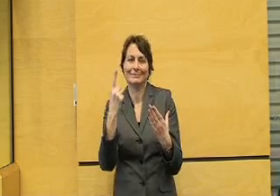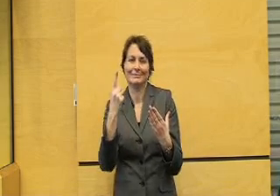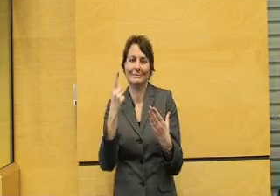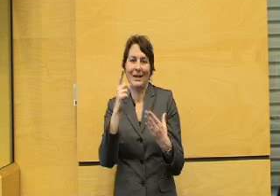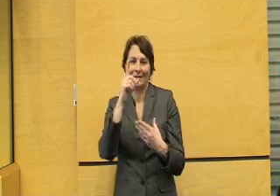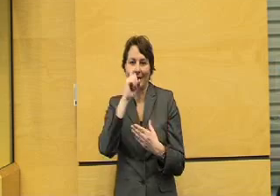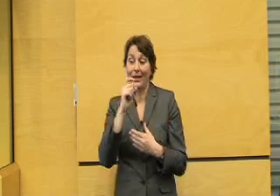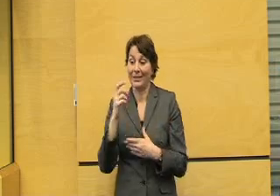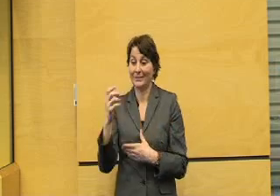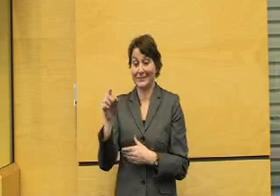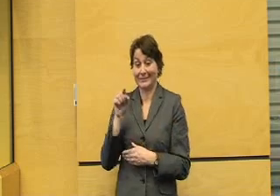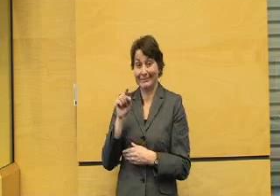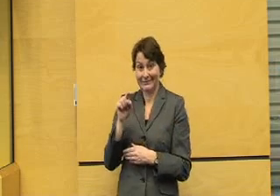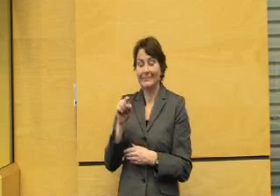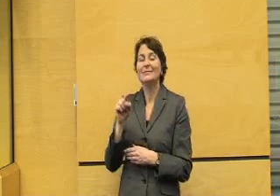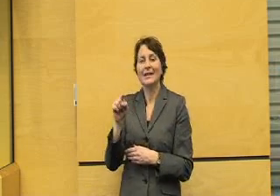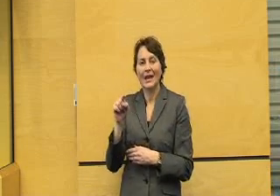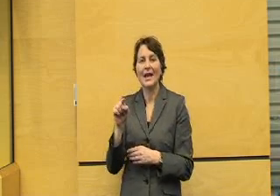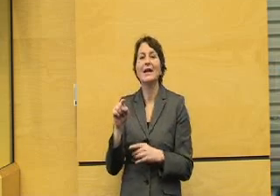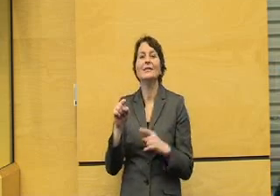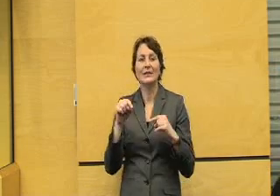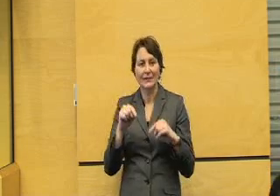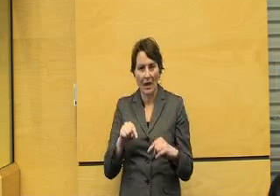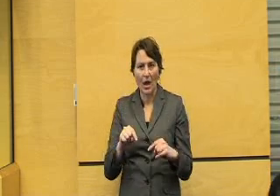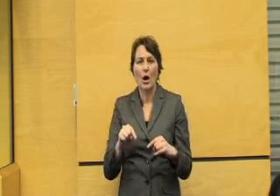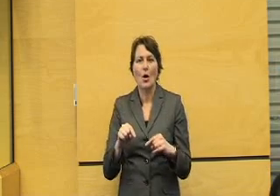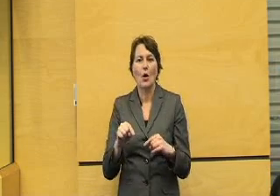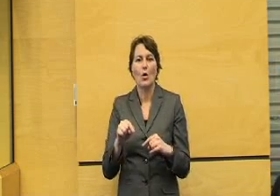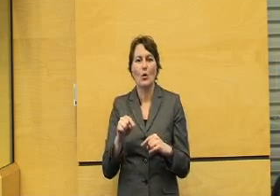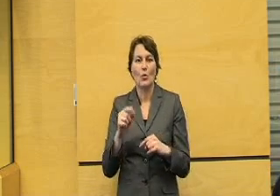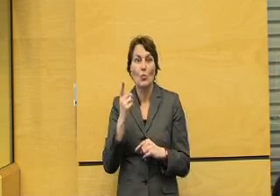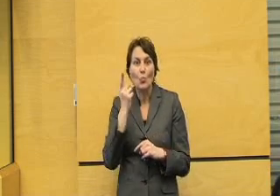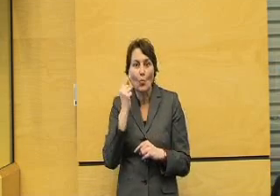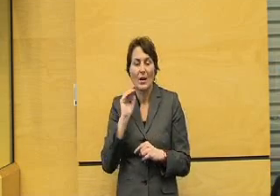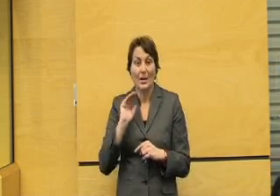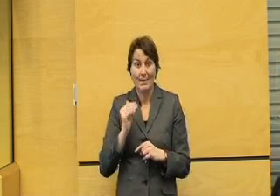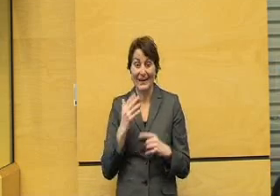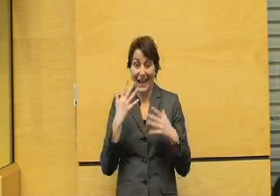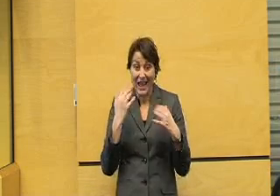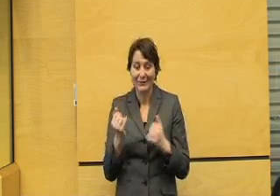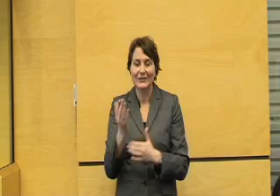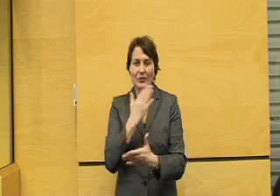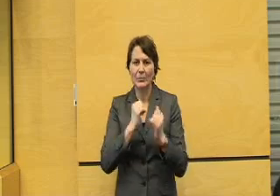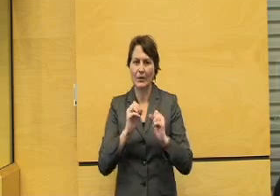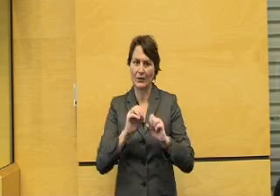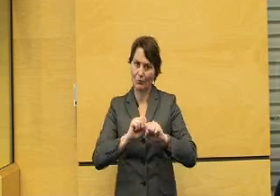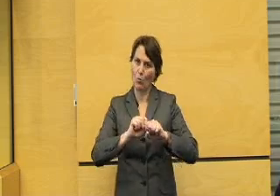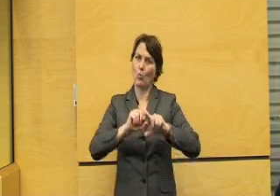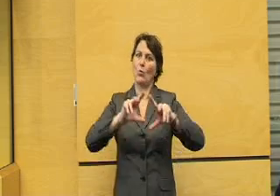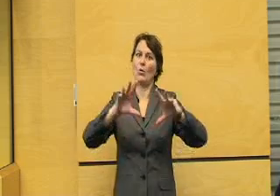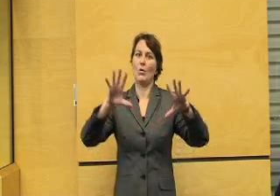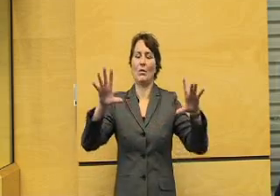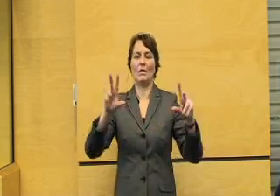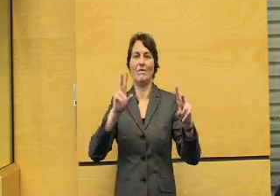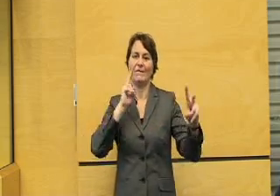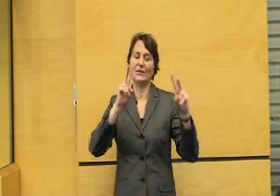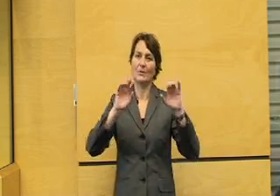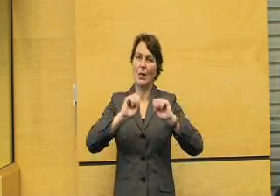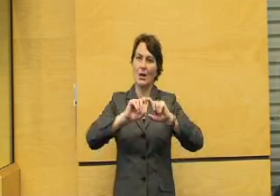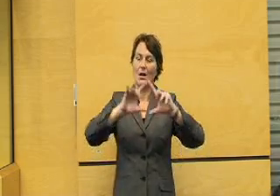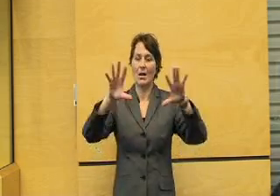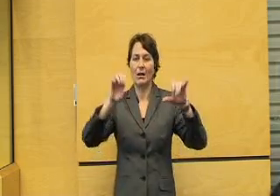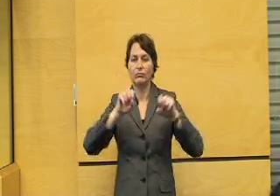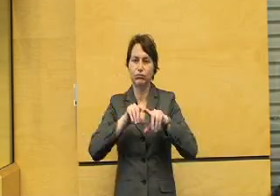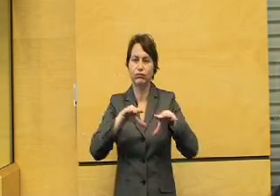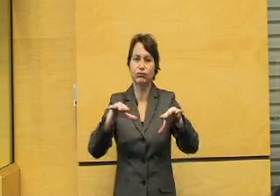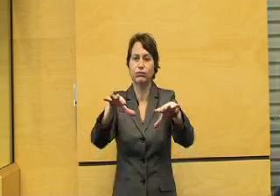where the movement of women with disability is starting to gain real visibility and really to take root. I